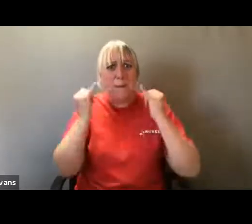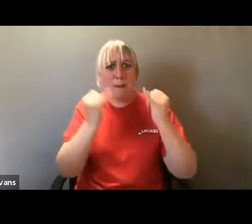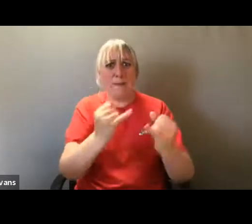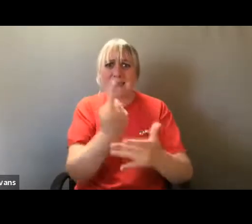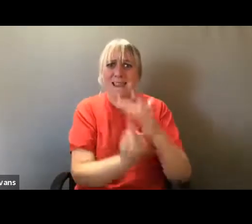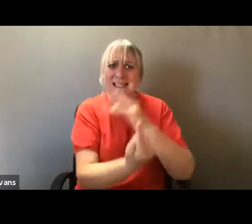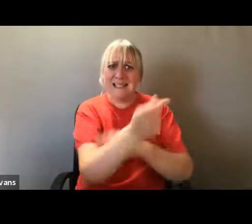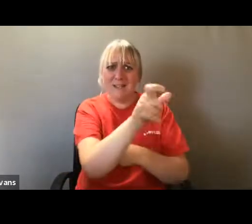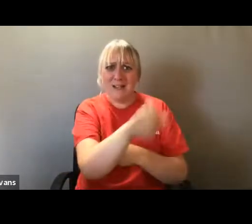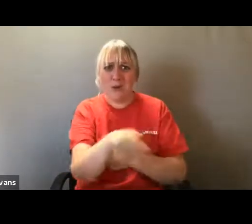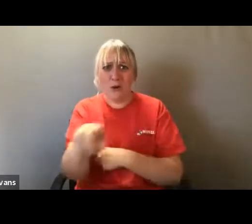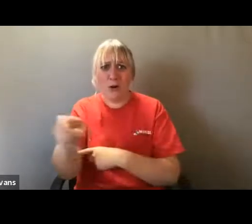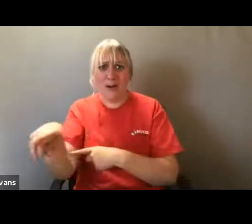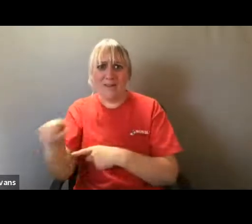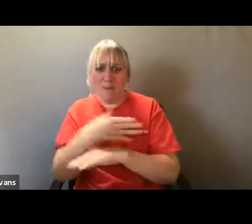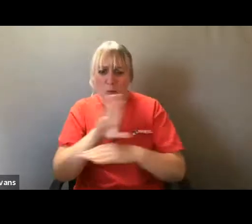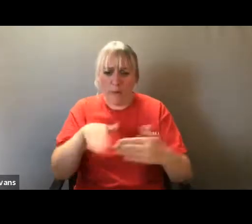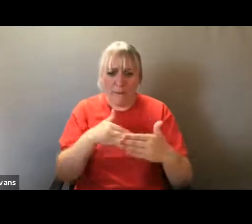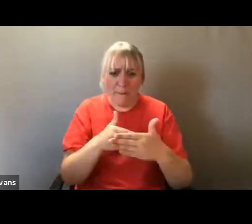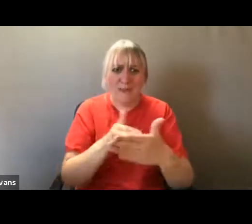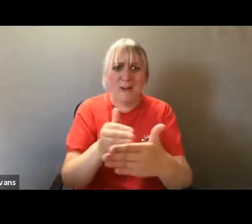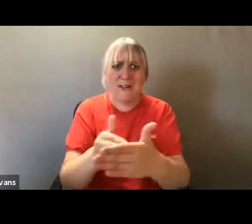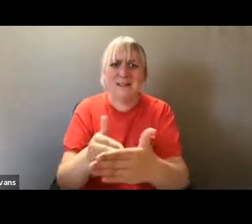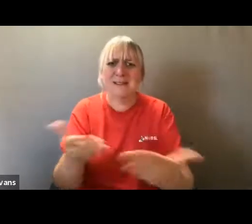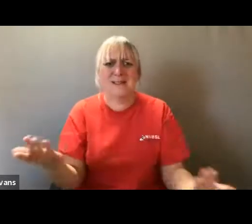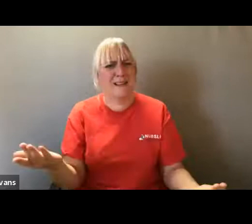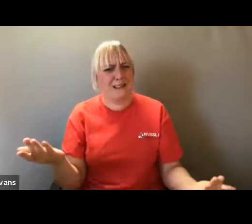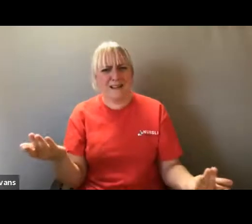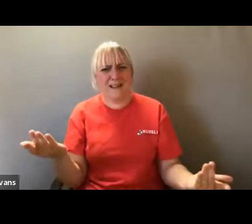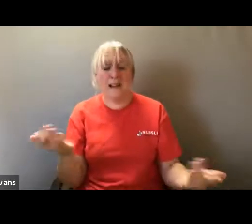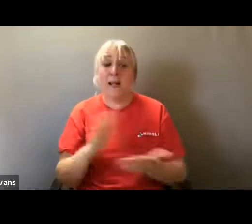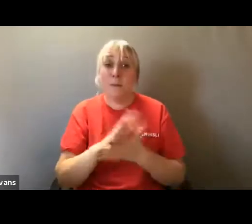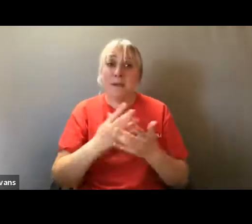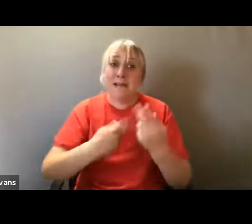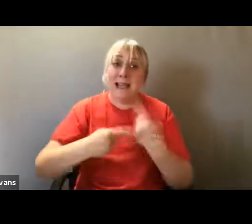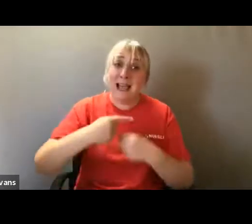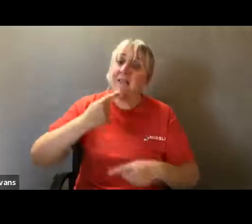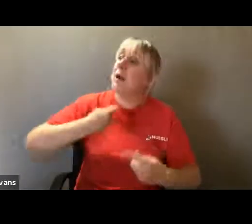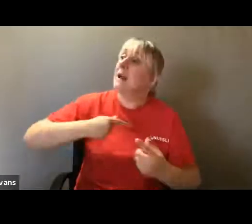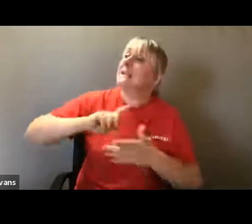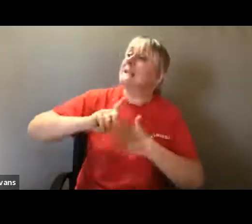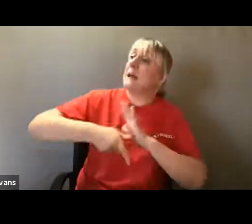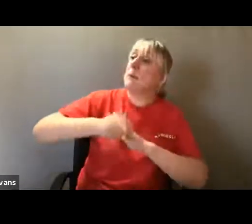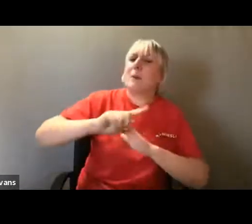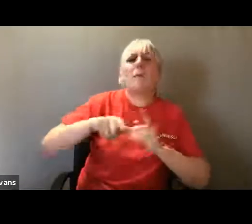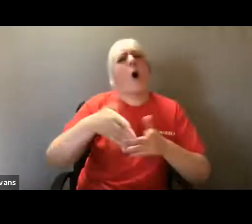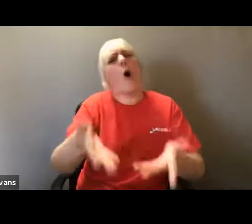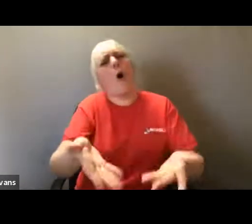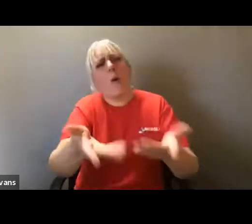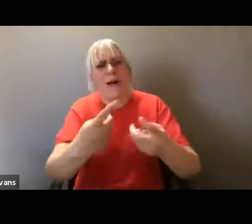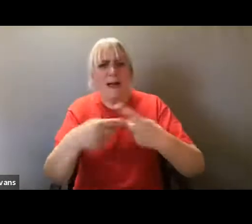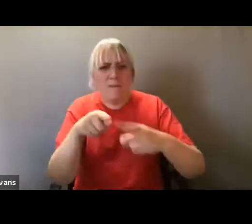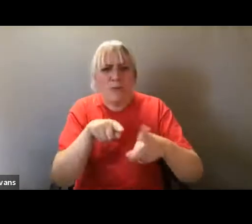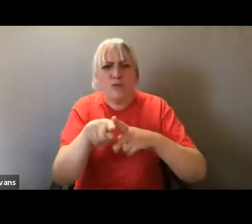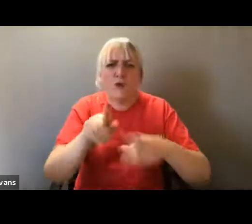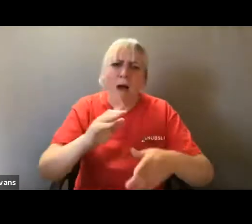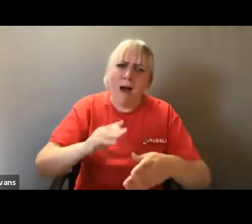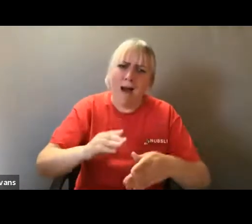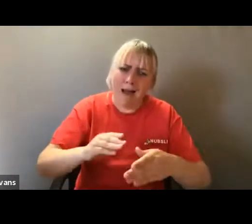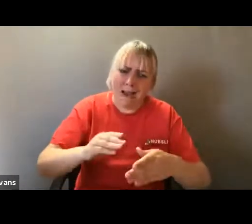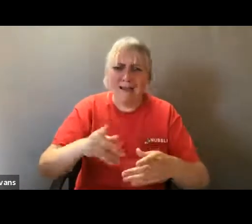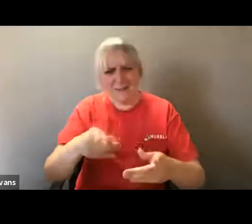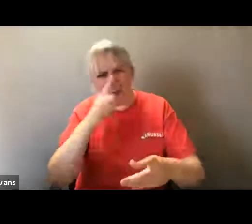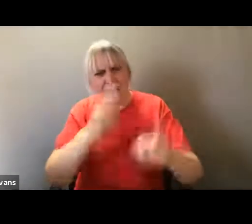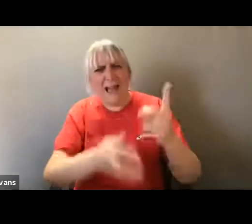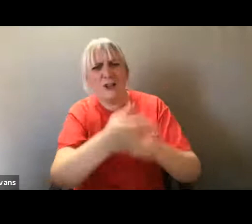we face, promoting the idea that if we were pushed to try harder, we'd be able to overcome disadvantage and achieve